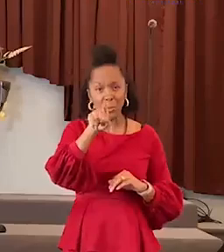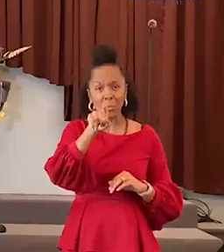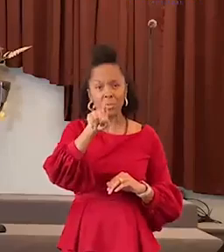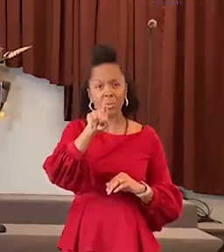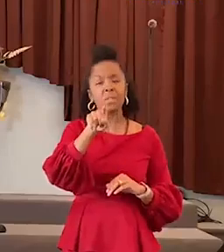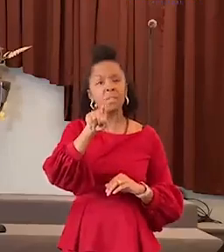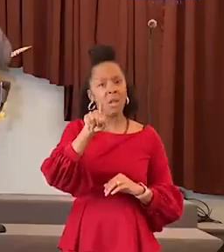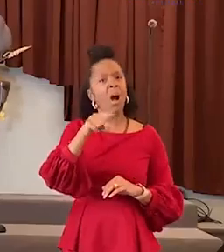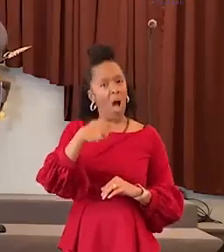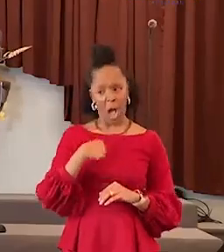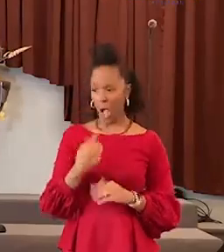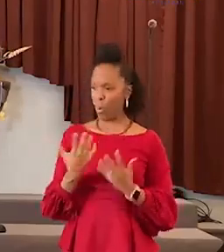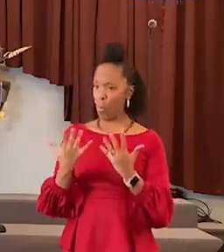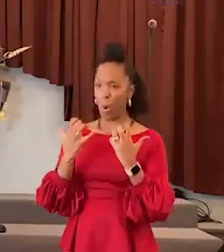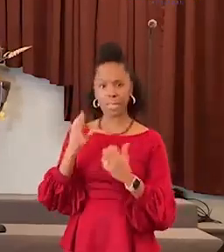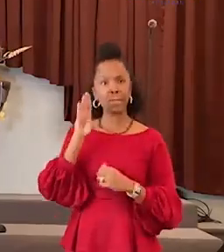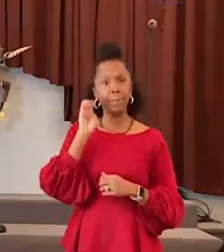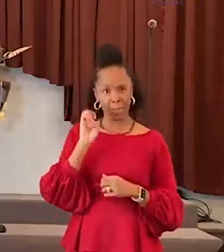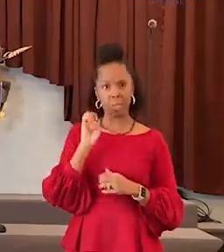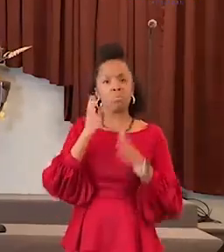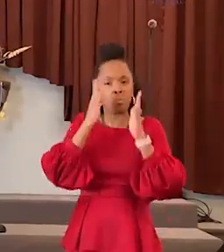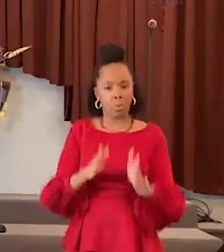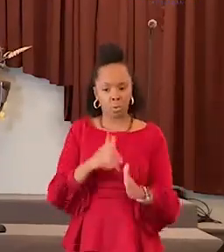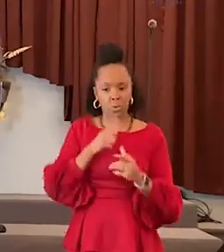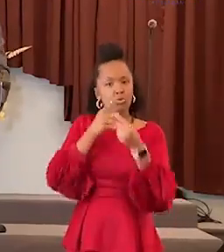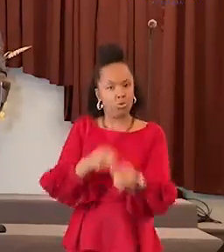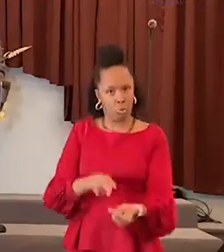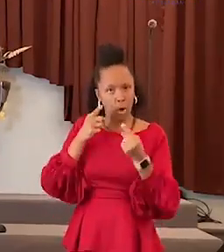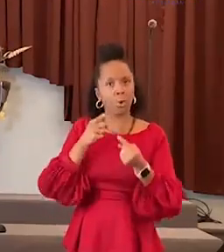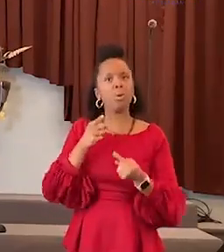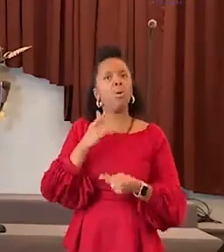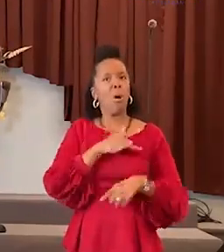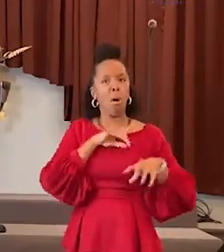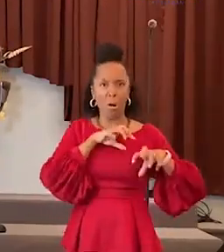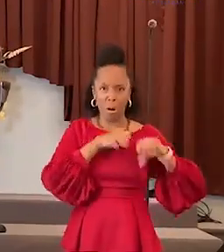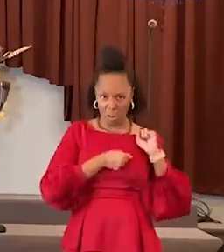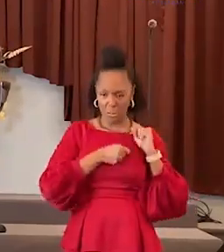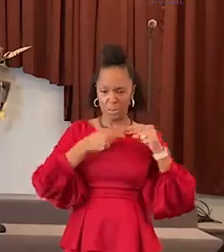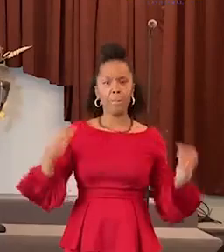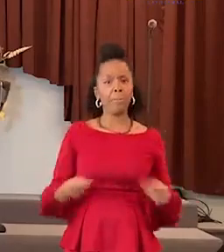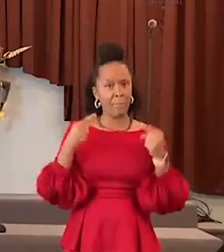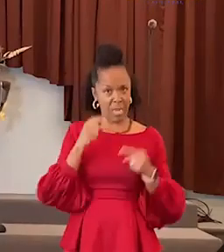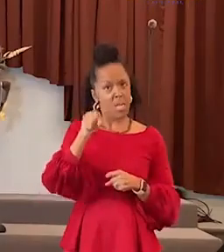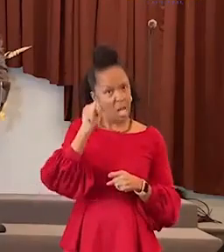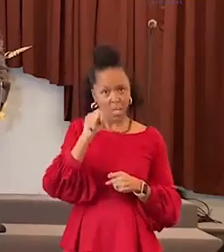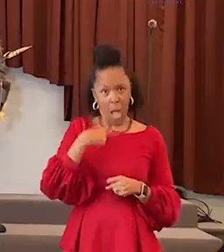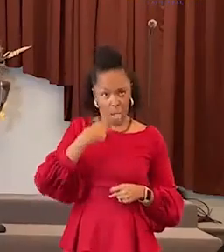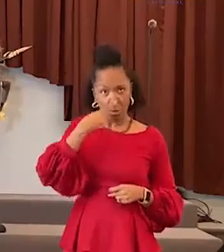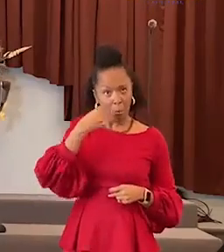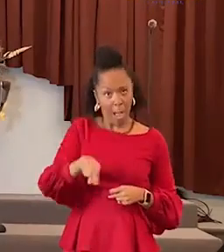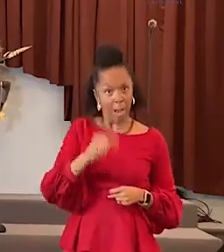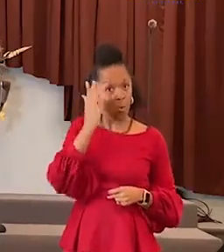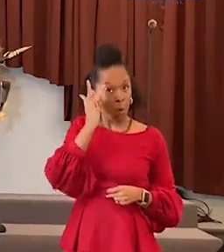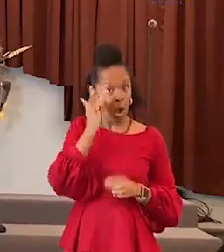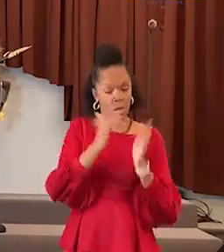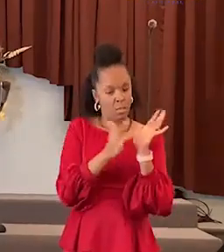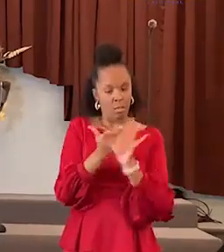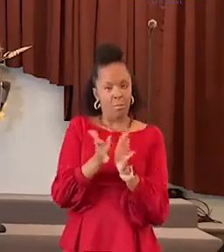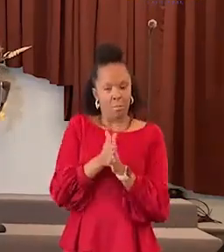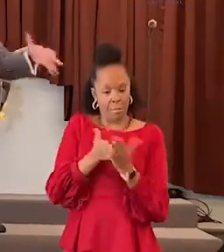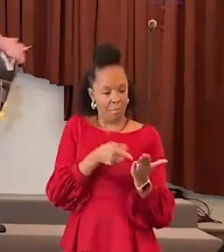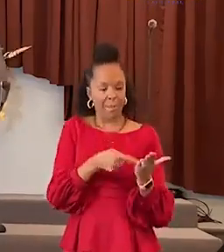I'd rather be the certain man that goes through struggles and heartaches and pain. For the Bible tells us in the scriptures, he